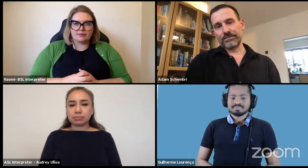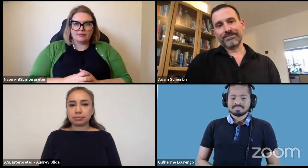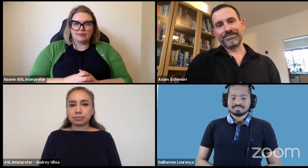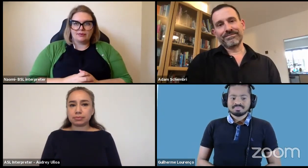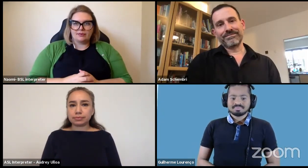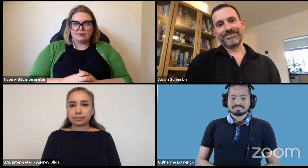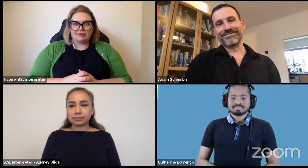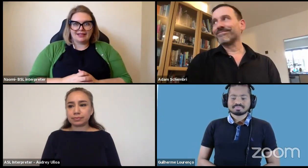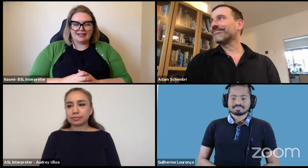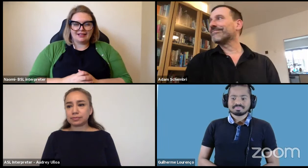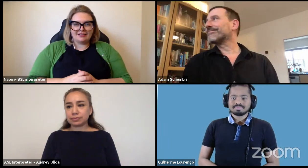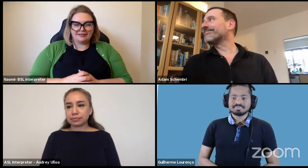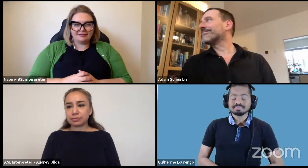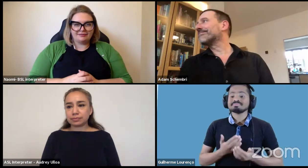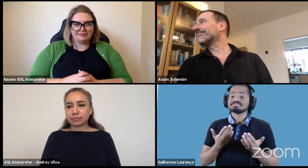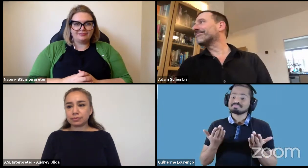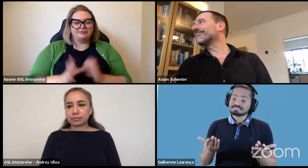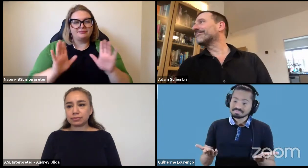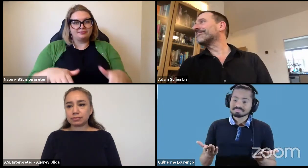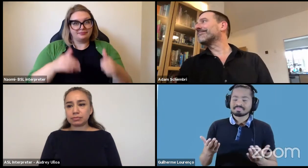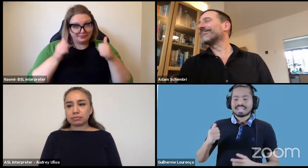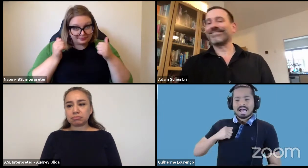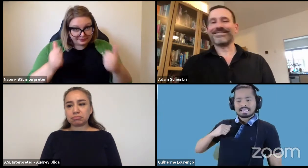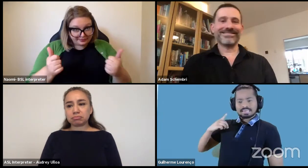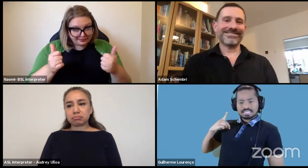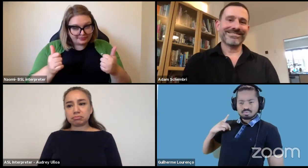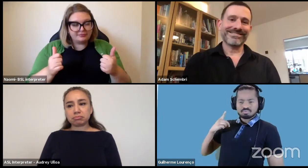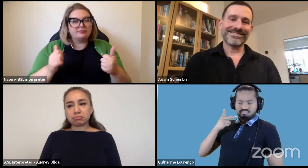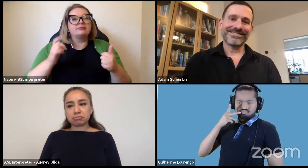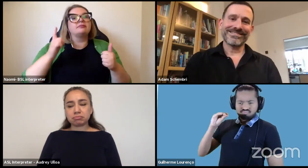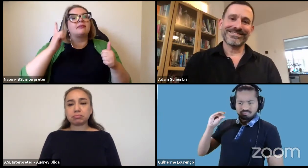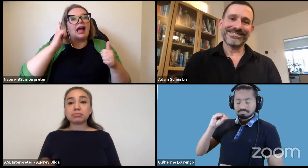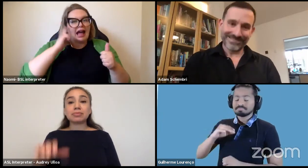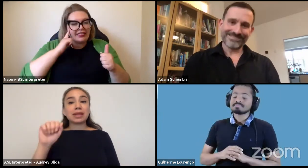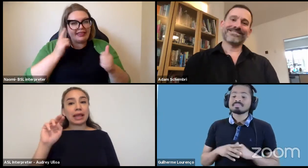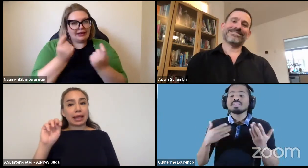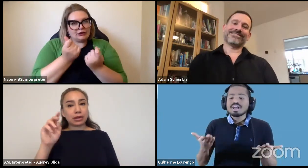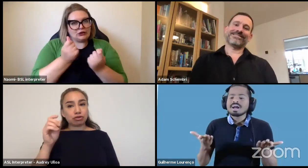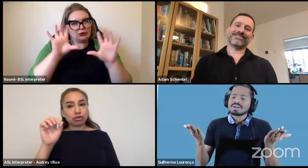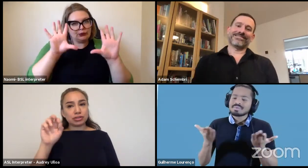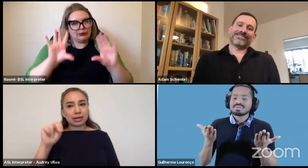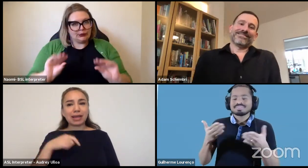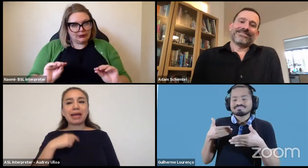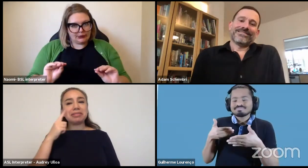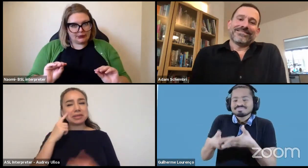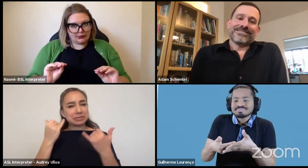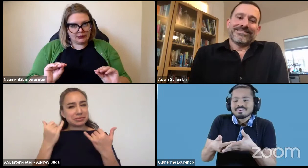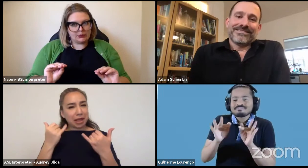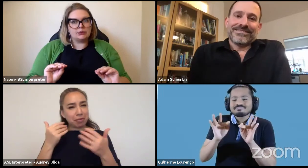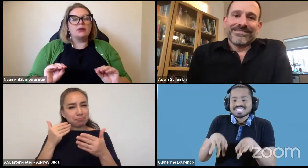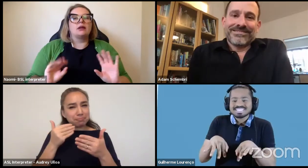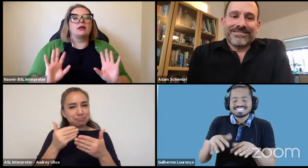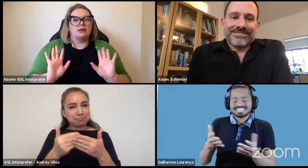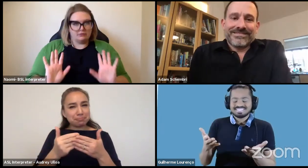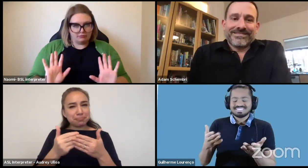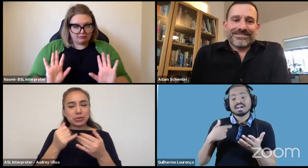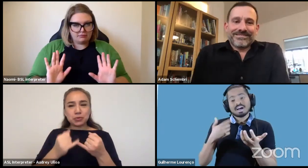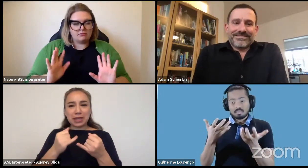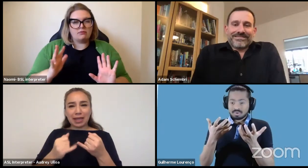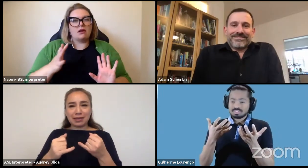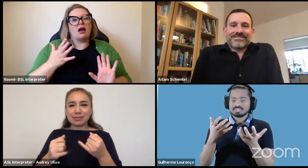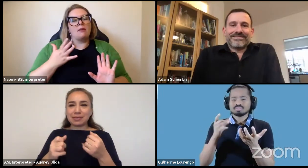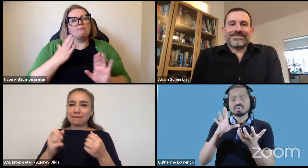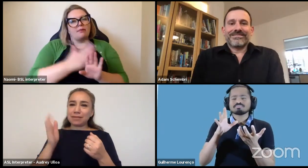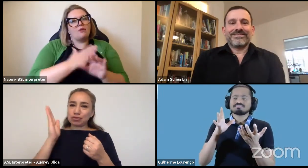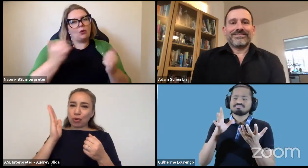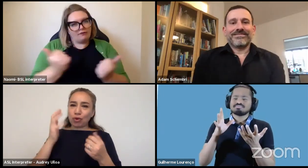All right. So I think we are moving toward the end of this talk. I just want to do some acknowledgement.